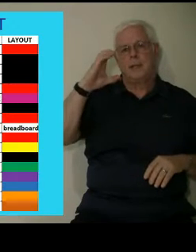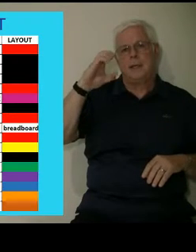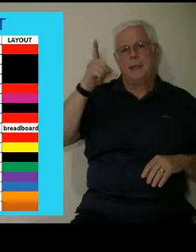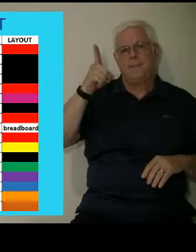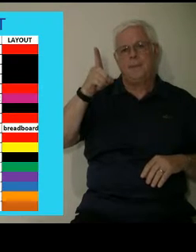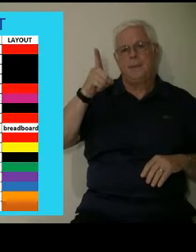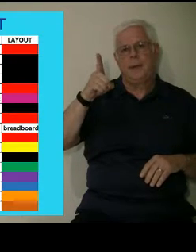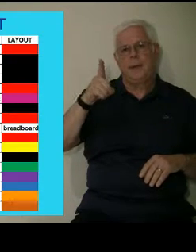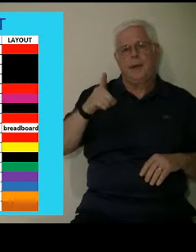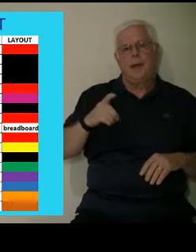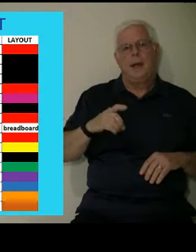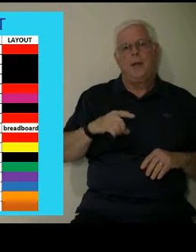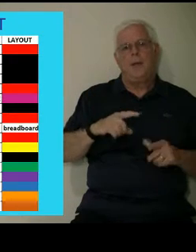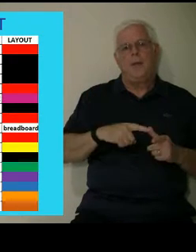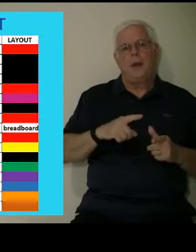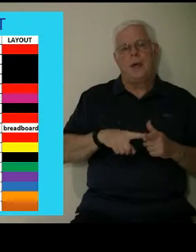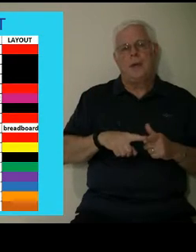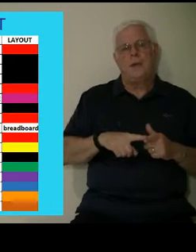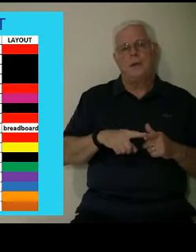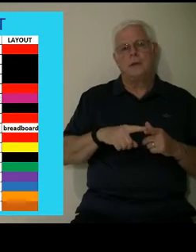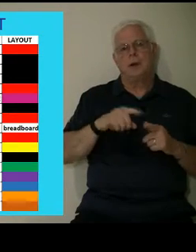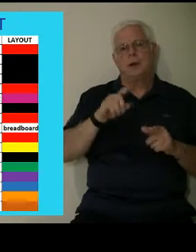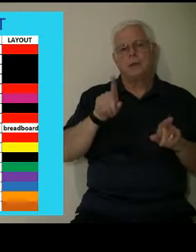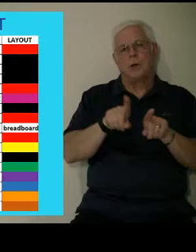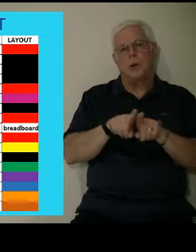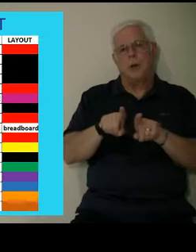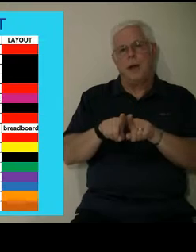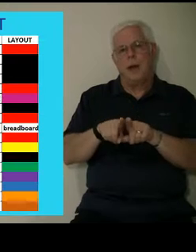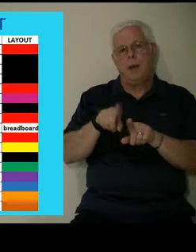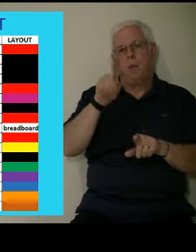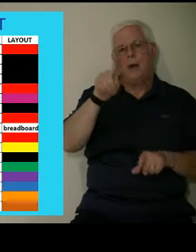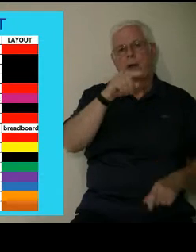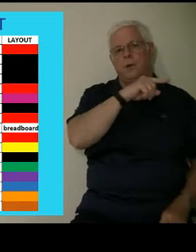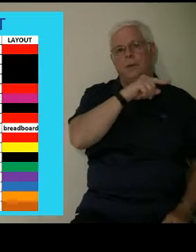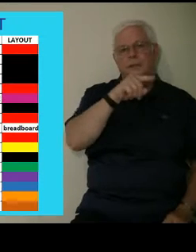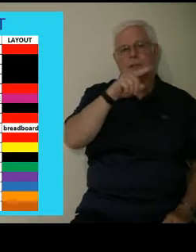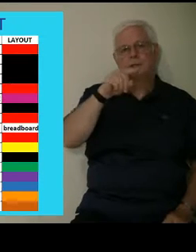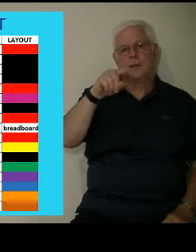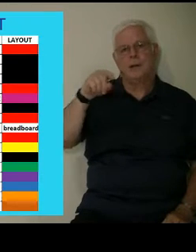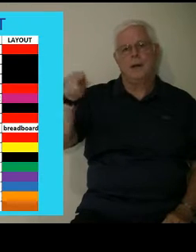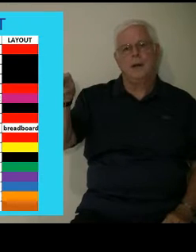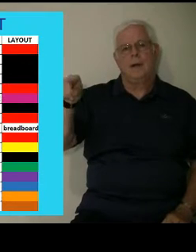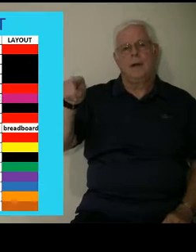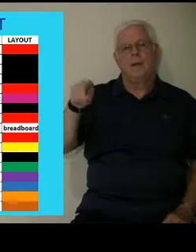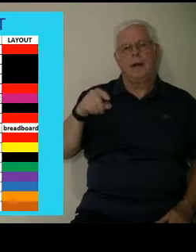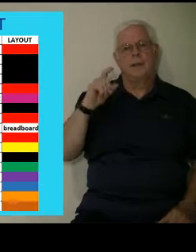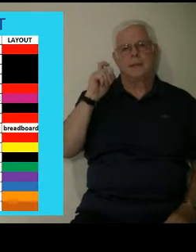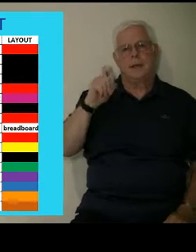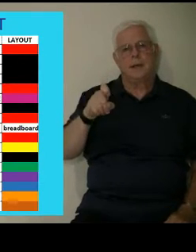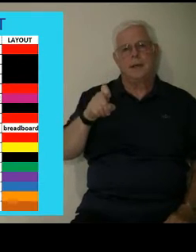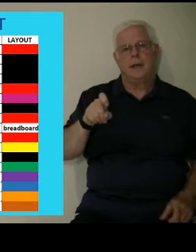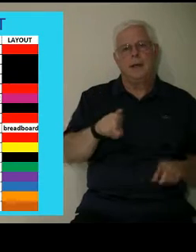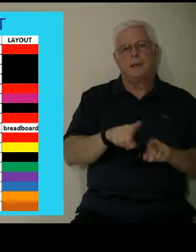LCD. And then there's also a 1 resistor that is needed as